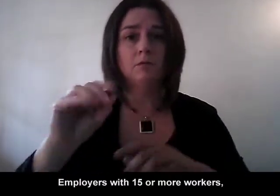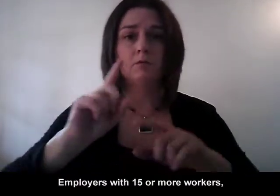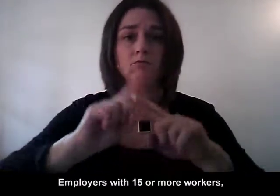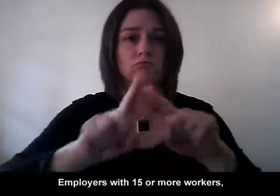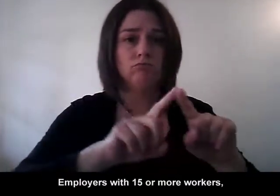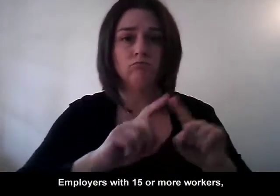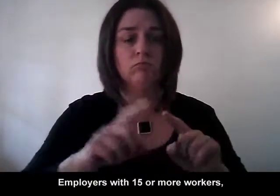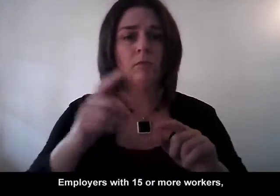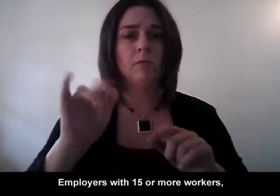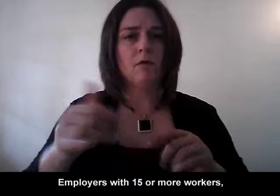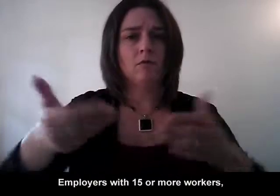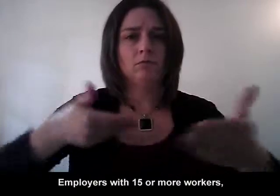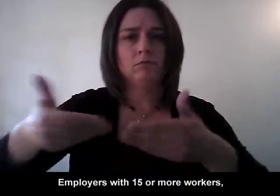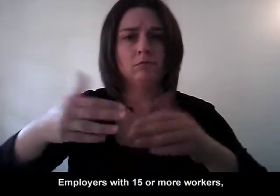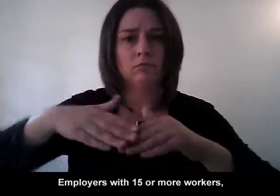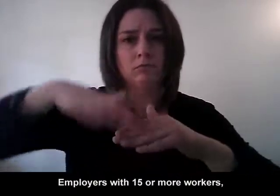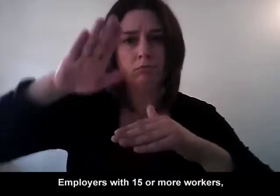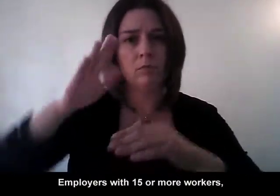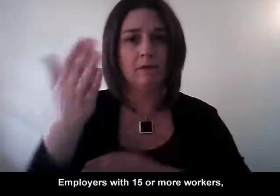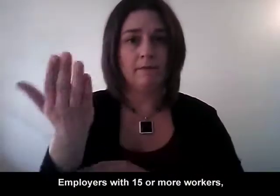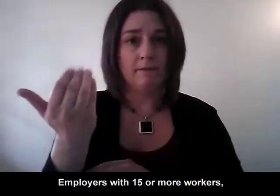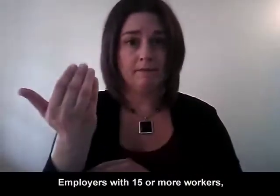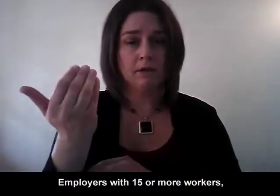Employers with 15 or more workers,